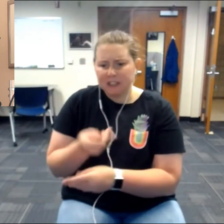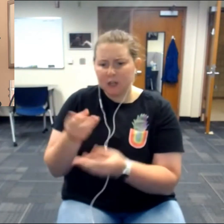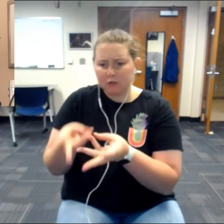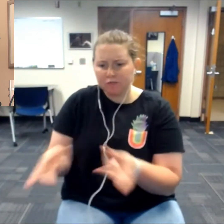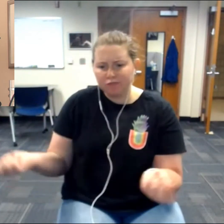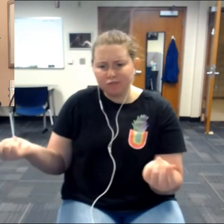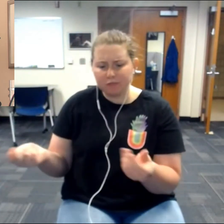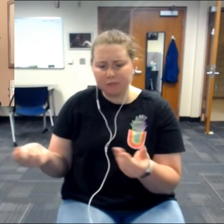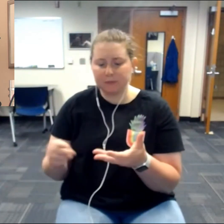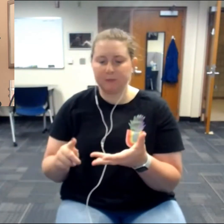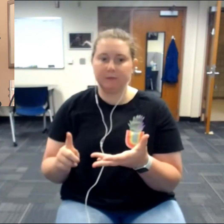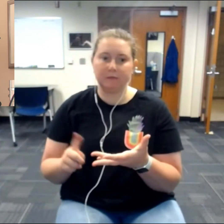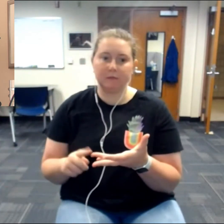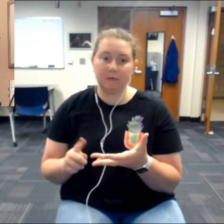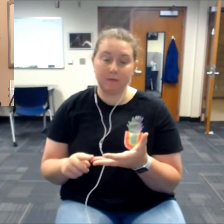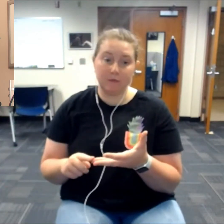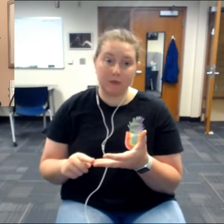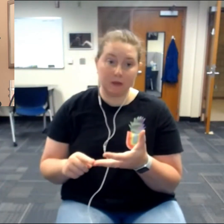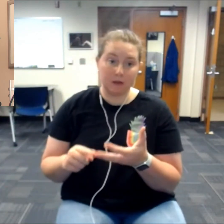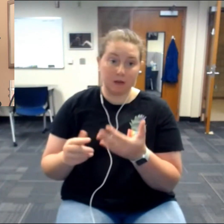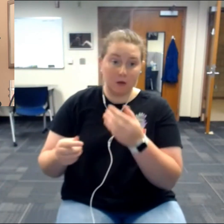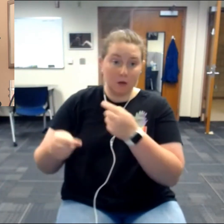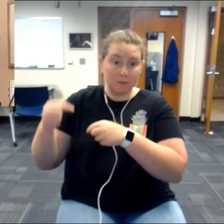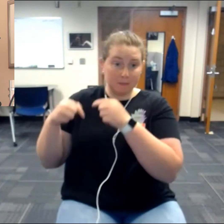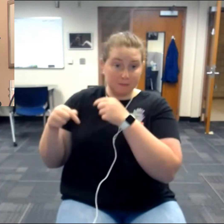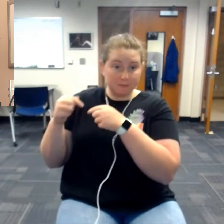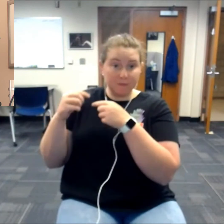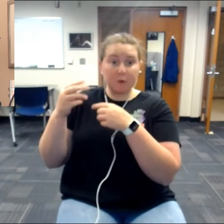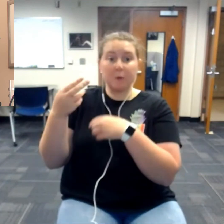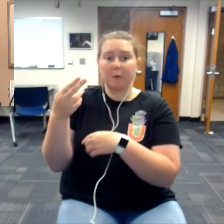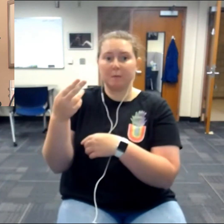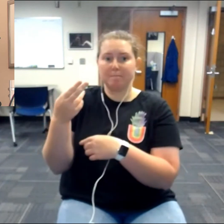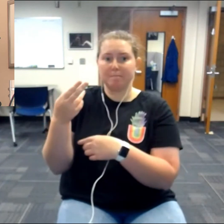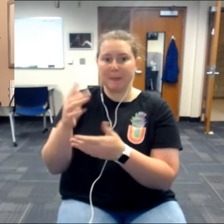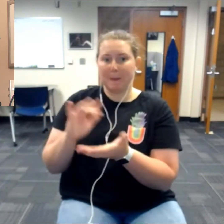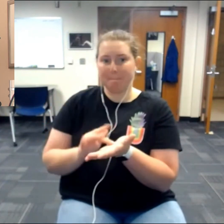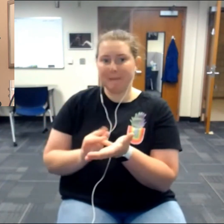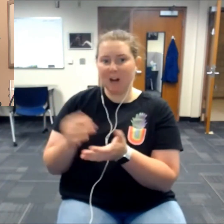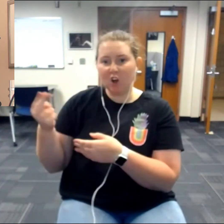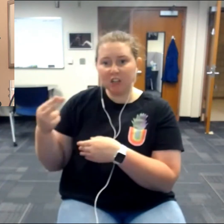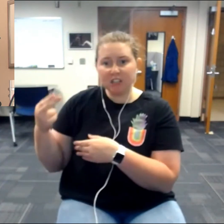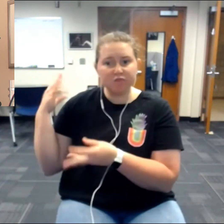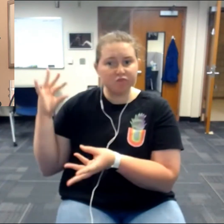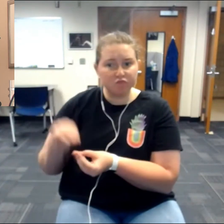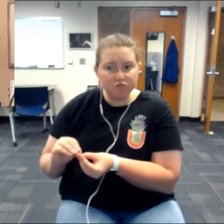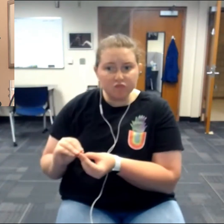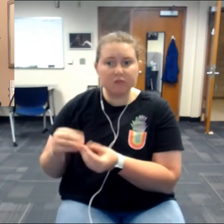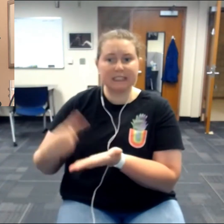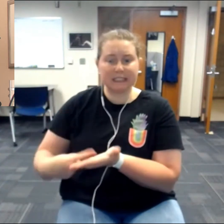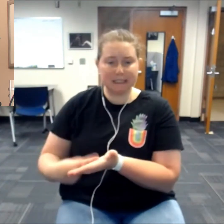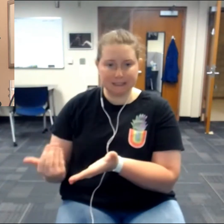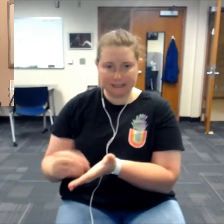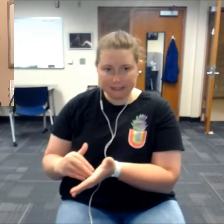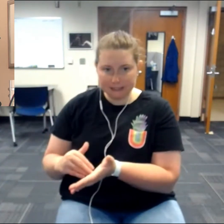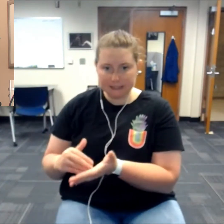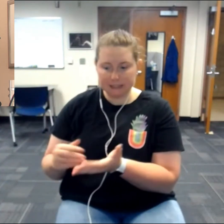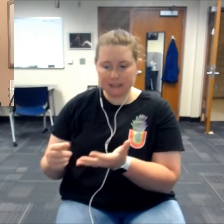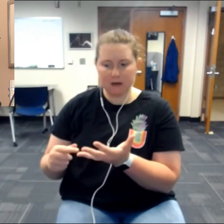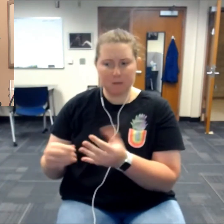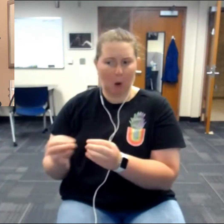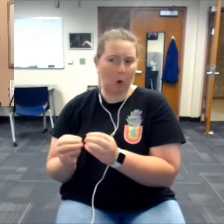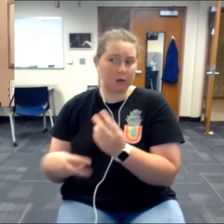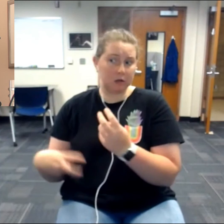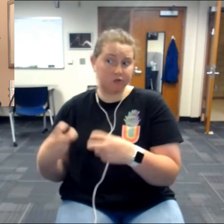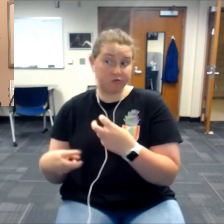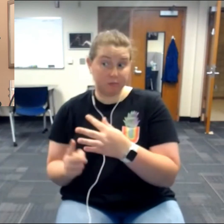going back over the health issues of the eye. If everything is healthy, the structures from front to back, if there are normal changes starting to